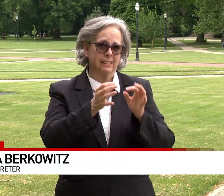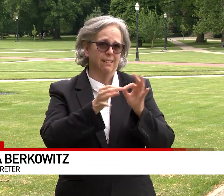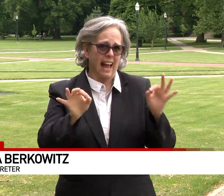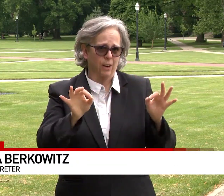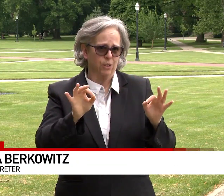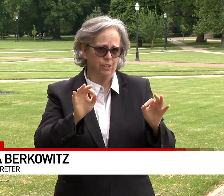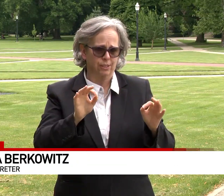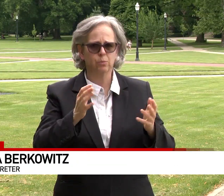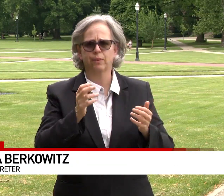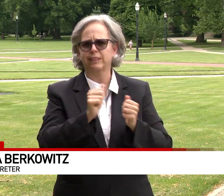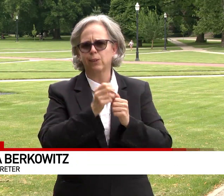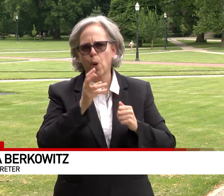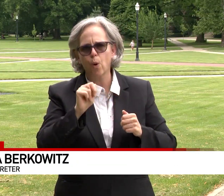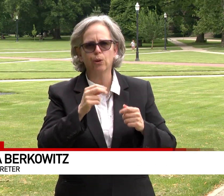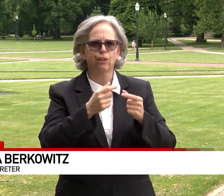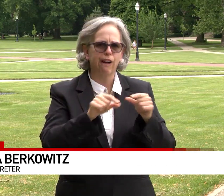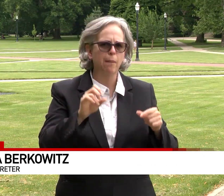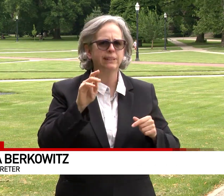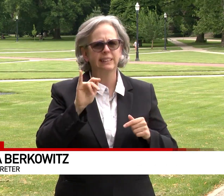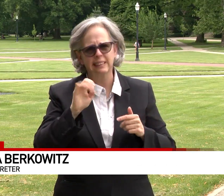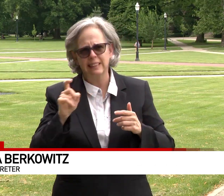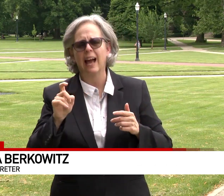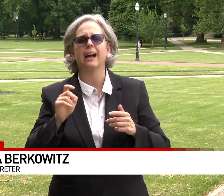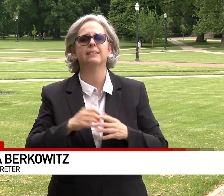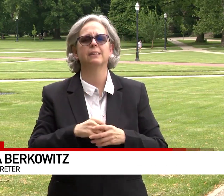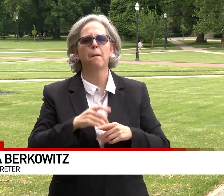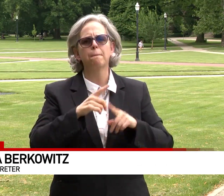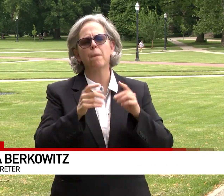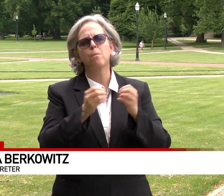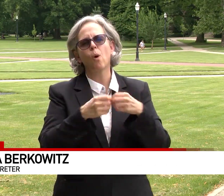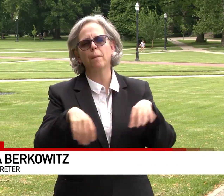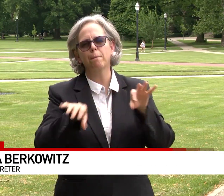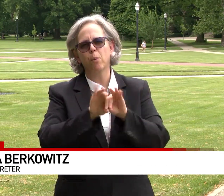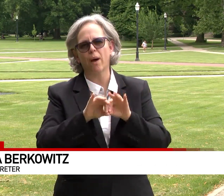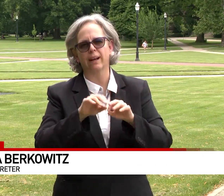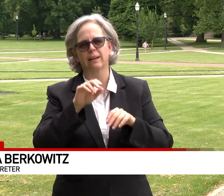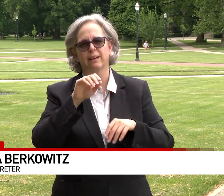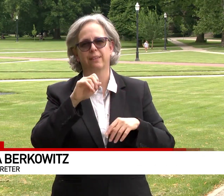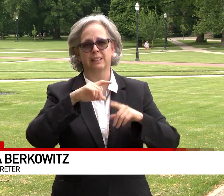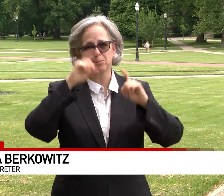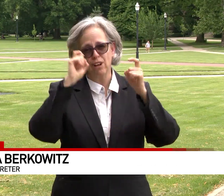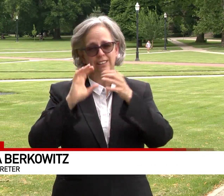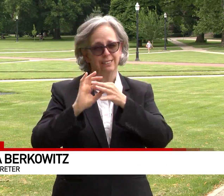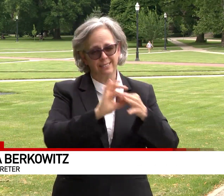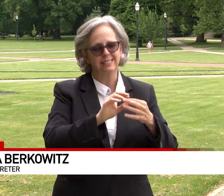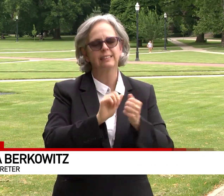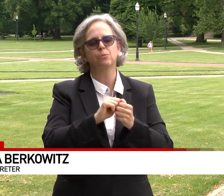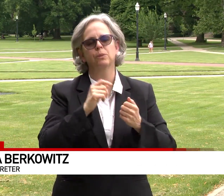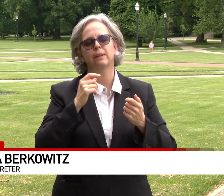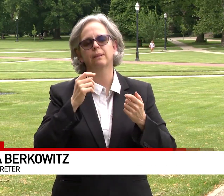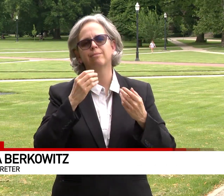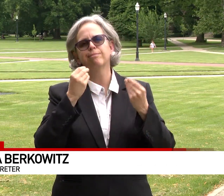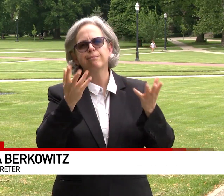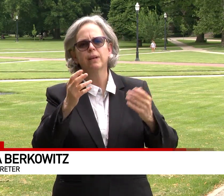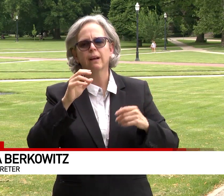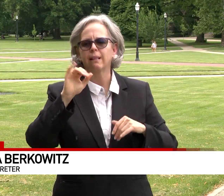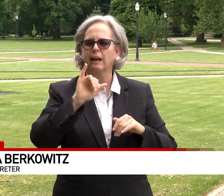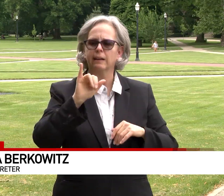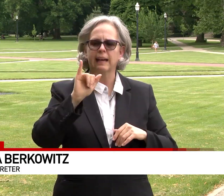Yes, you are correct. ASL is a full language with its own grammar and syntax, and the facial expressions are part